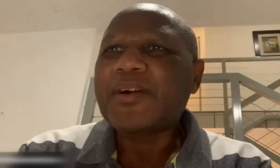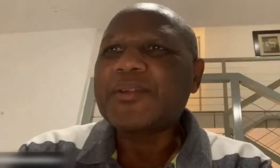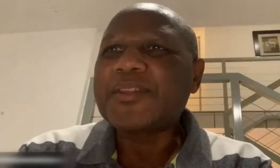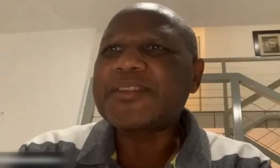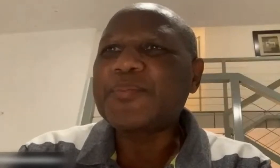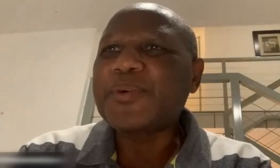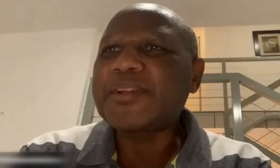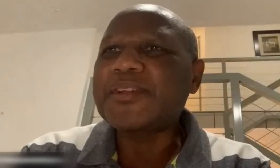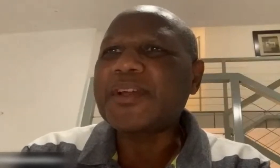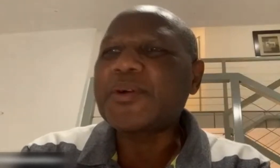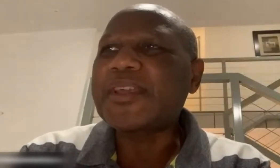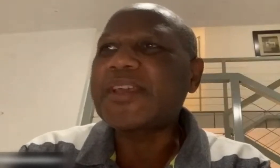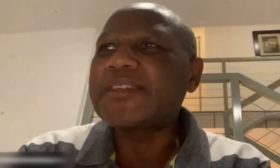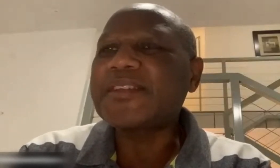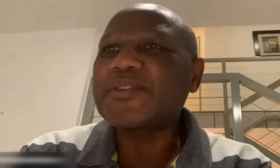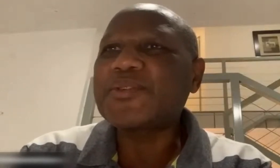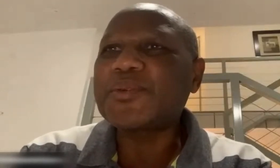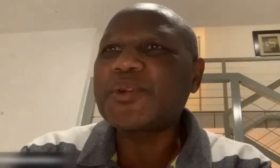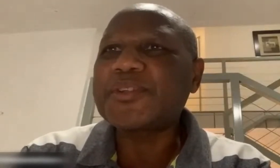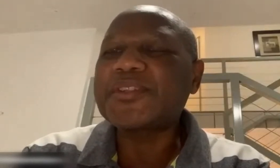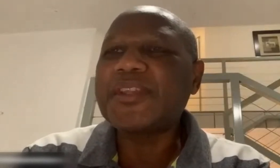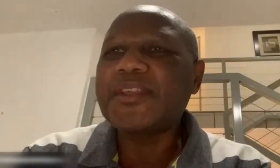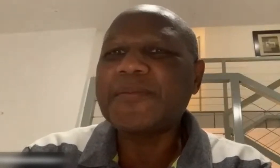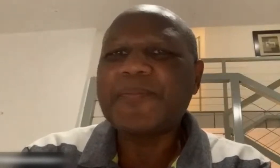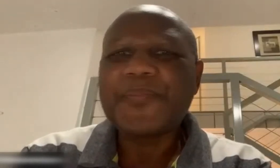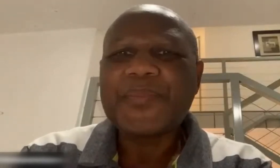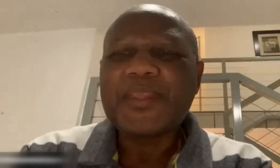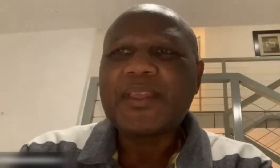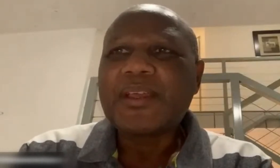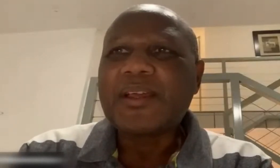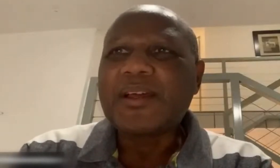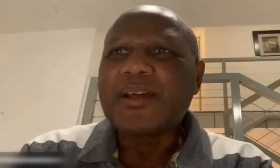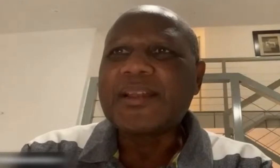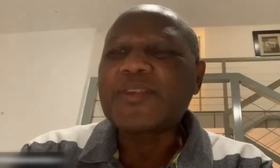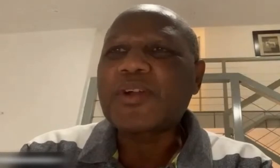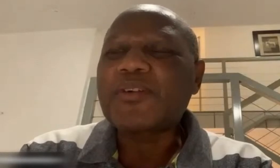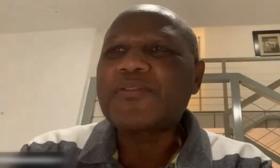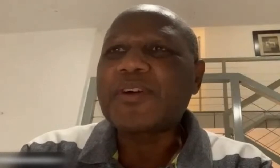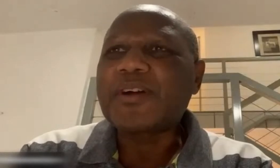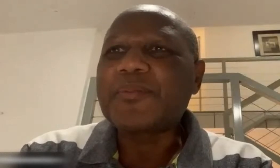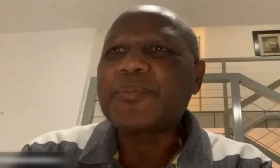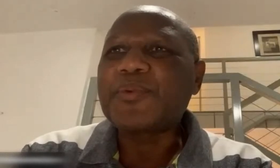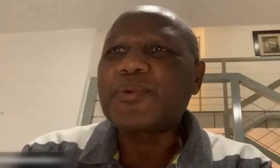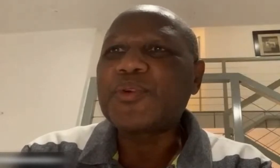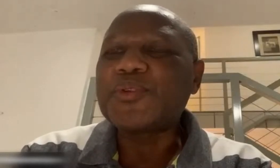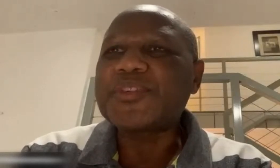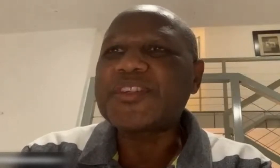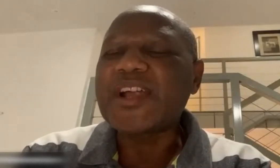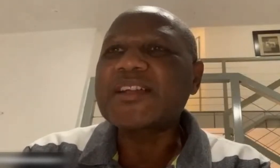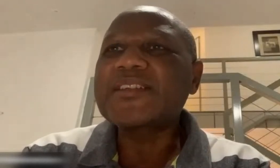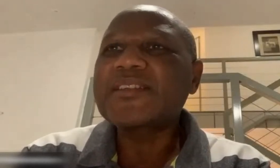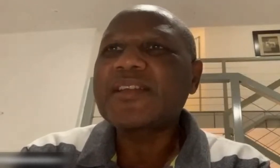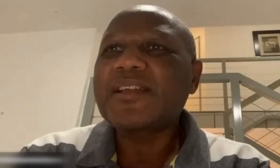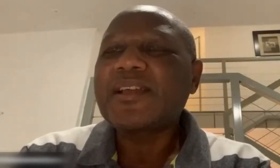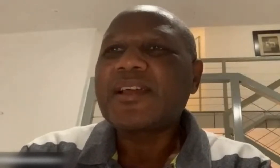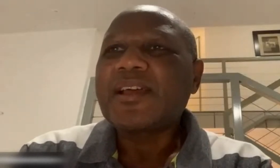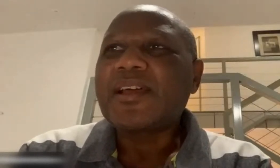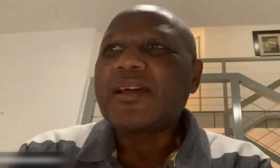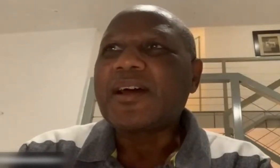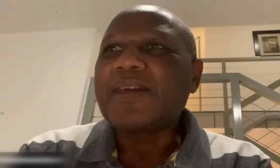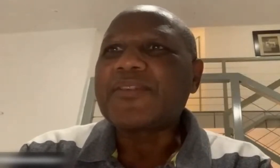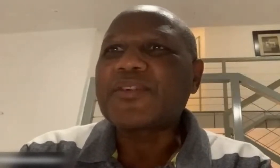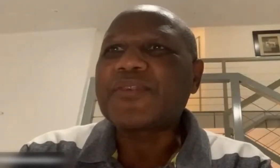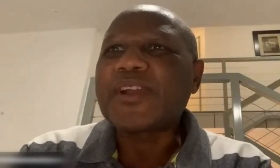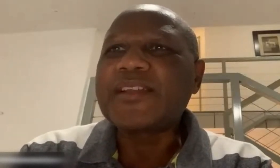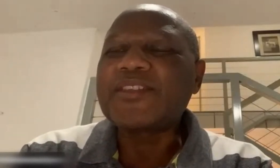on this important occasion to launch the network of people who use drugs.